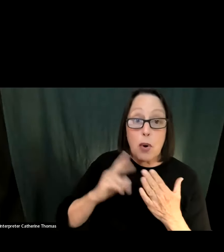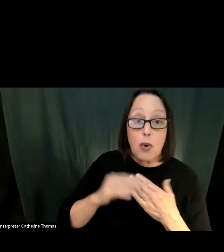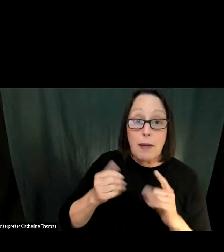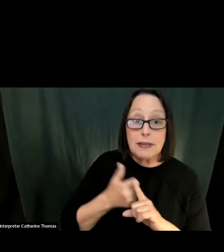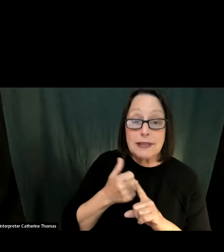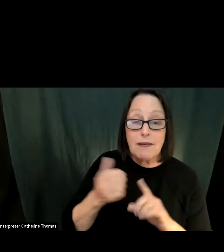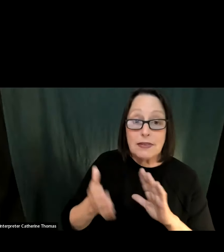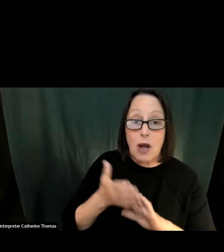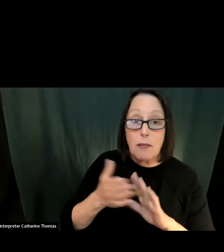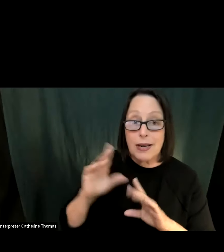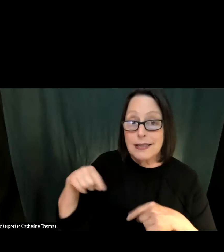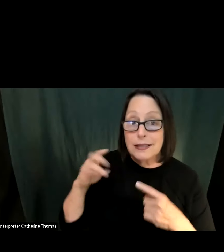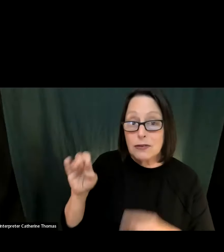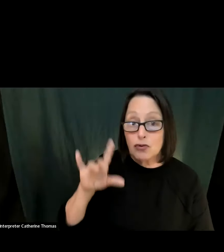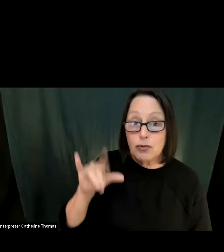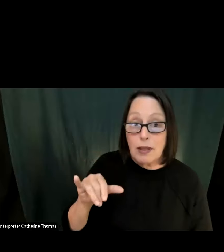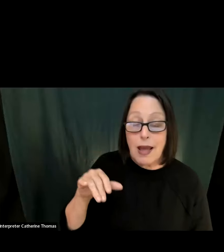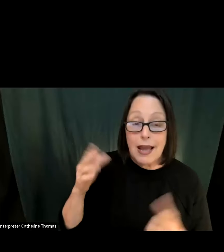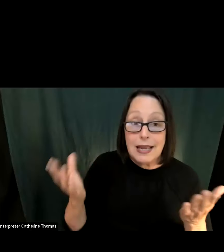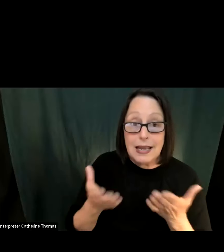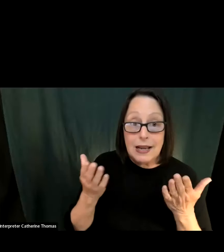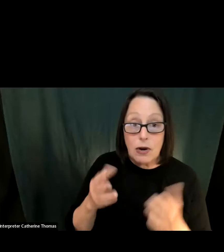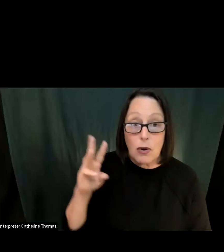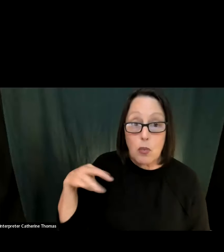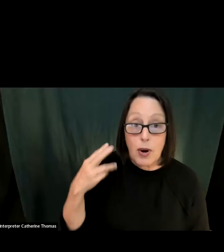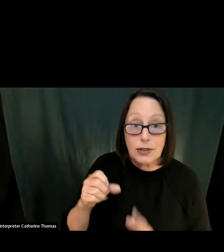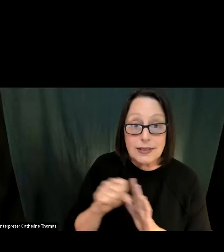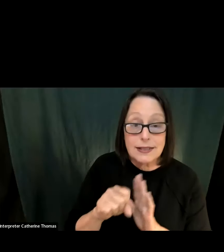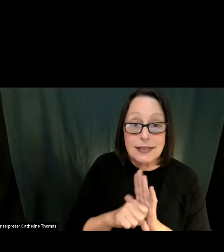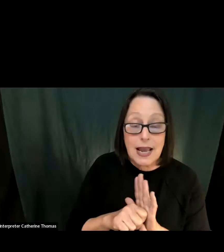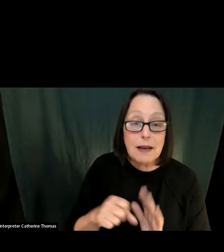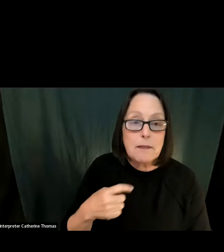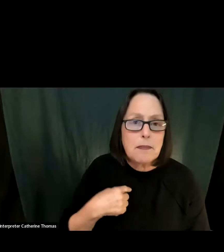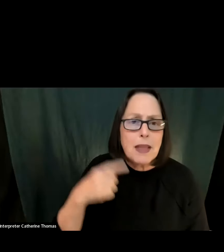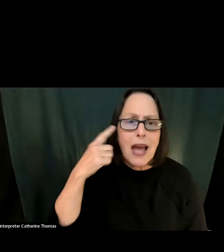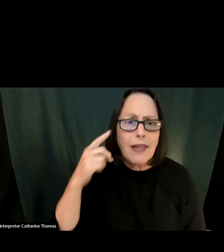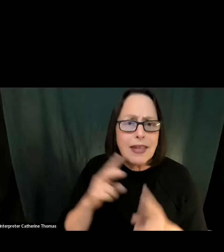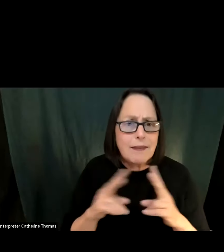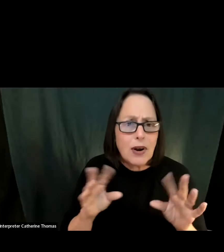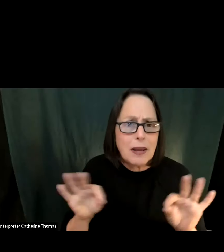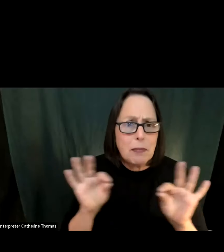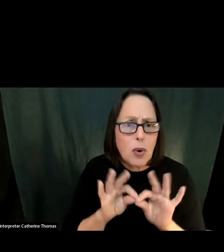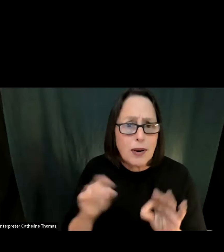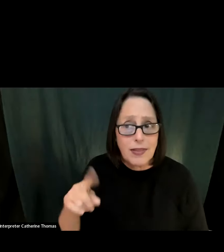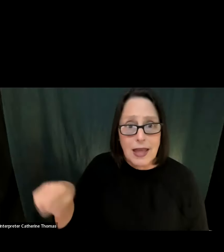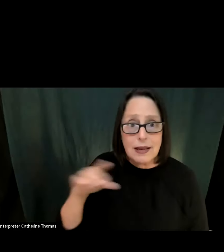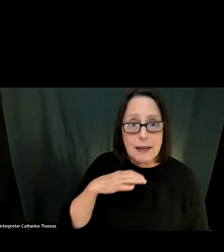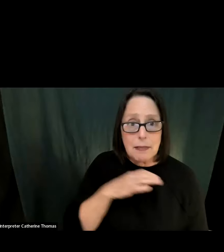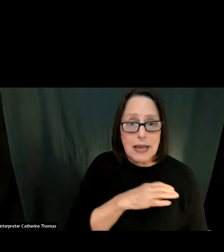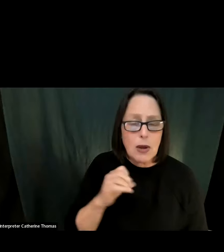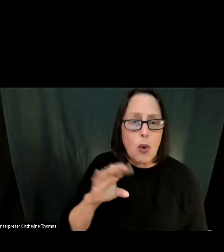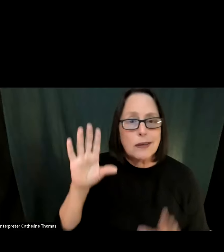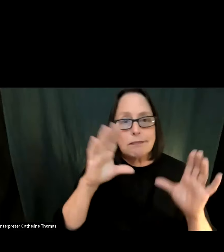since July and in Washington State. And I think that it's really important that the committee or some